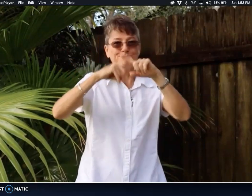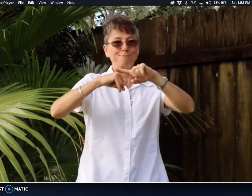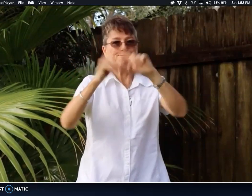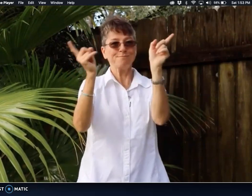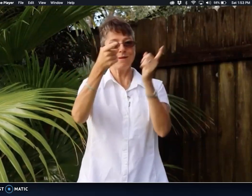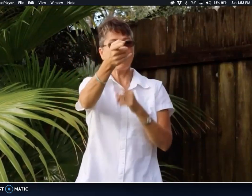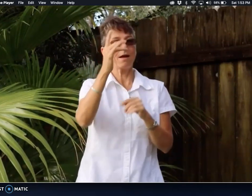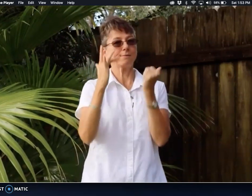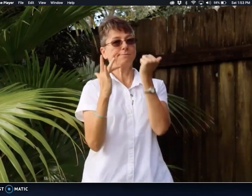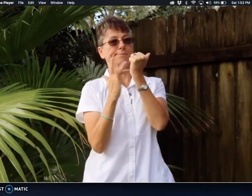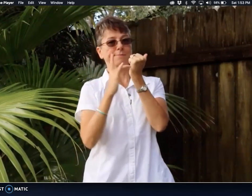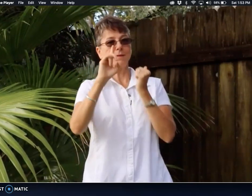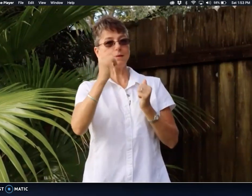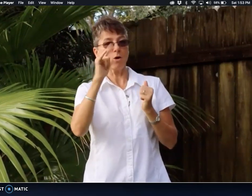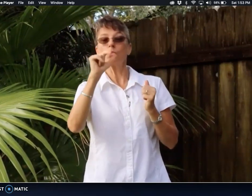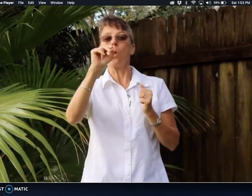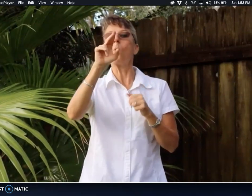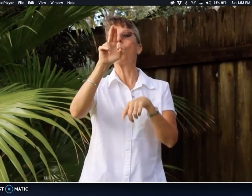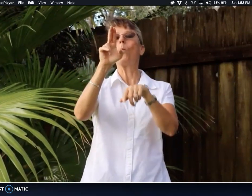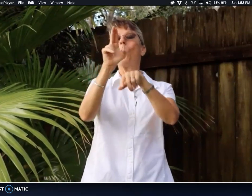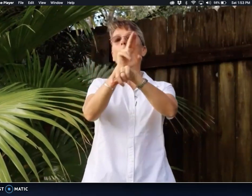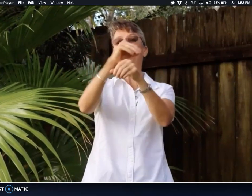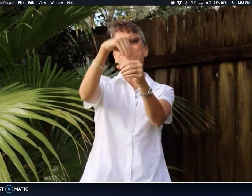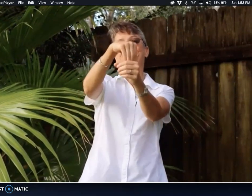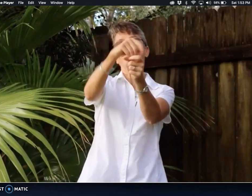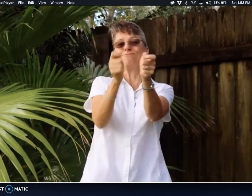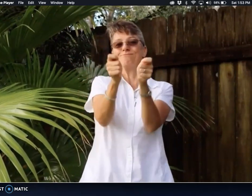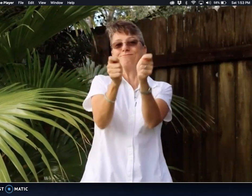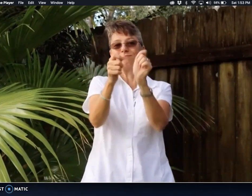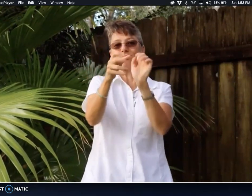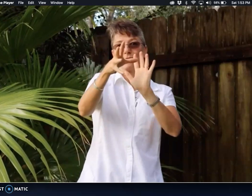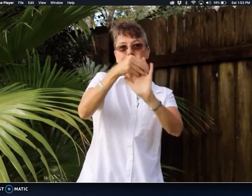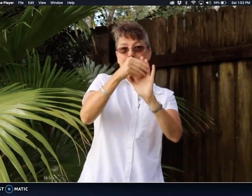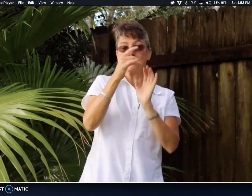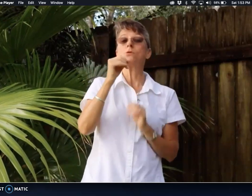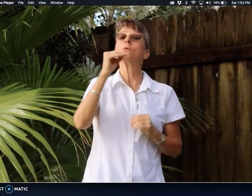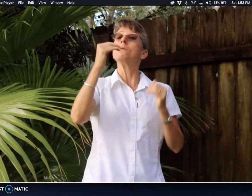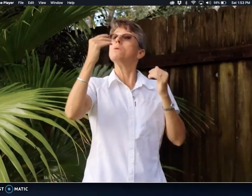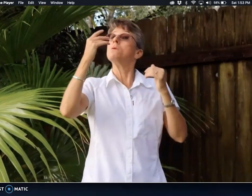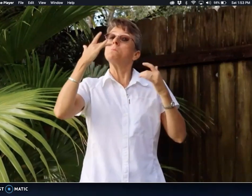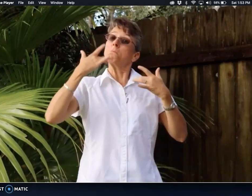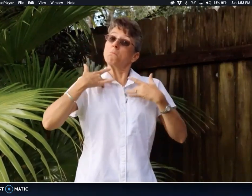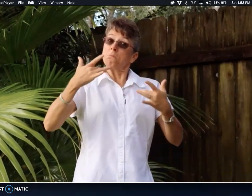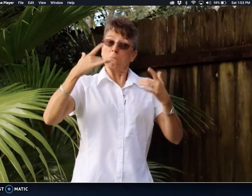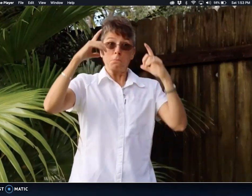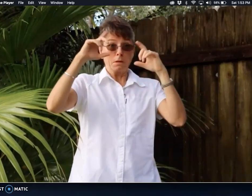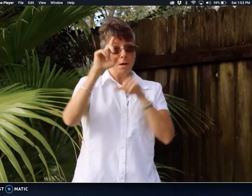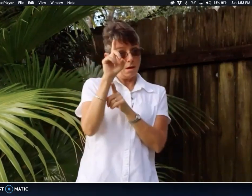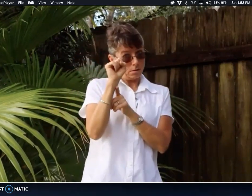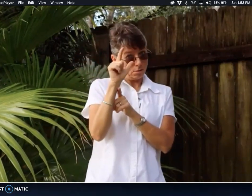But in today's era, it's a different technology. The camera inside of it, or inside the camera, is able